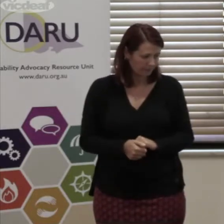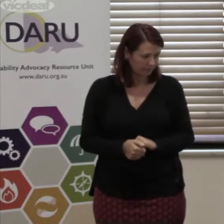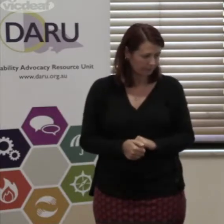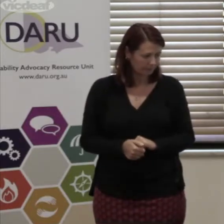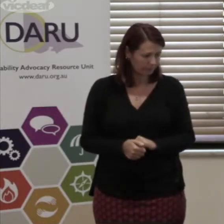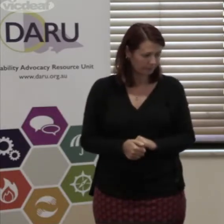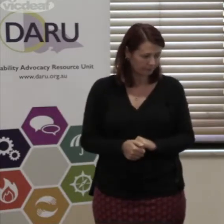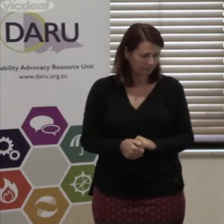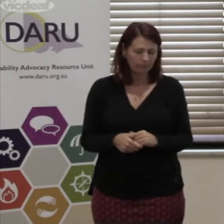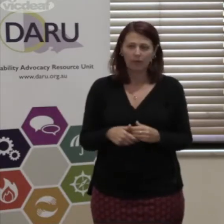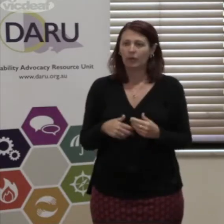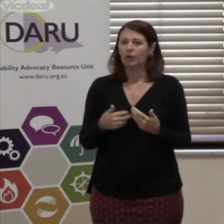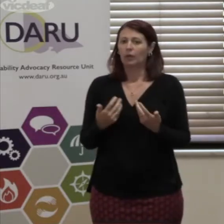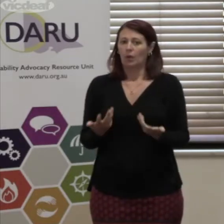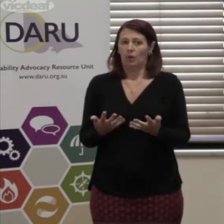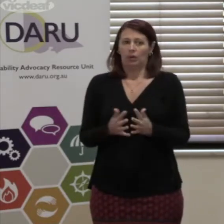So,